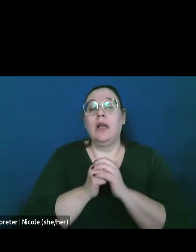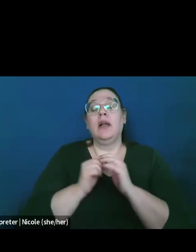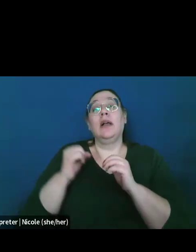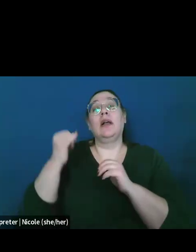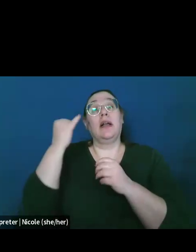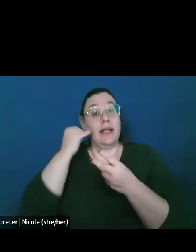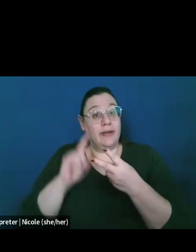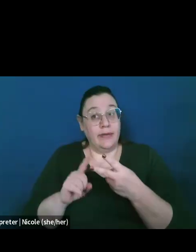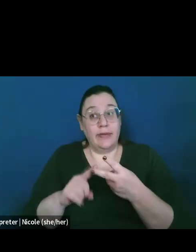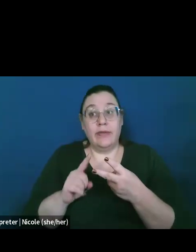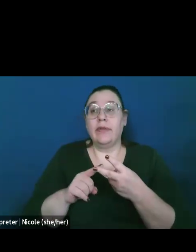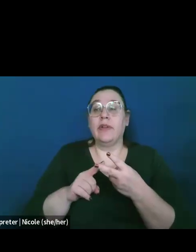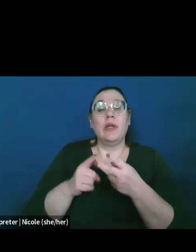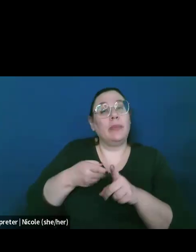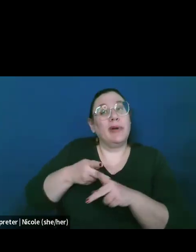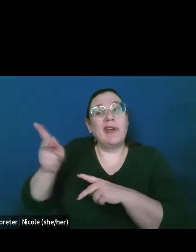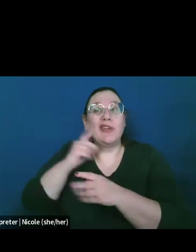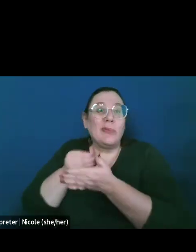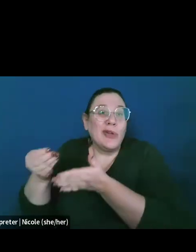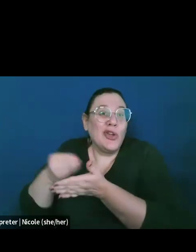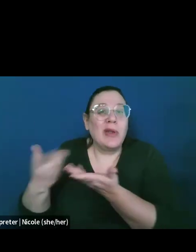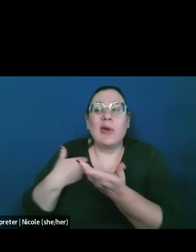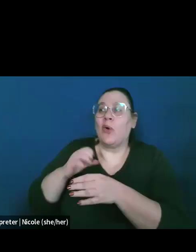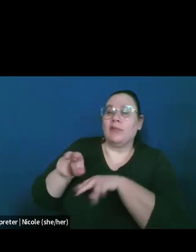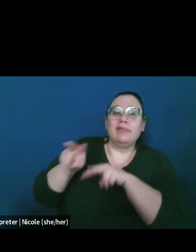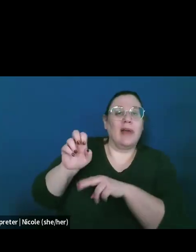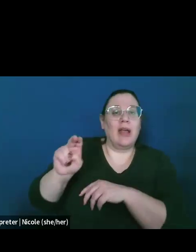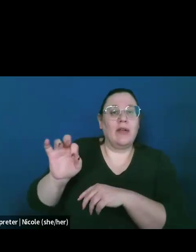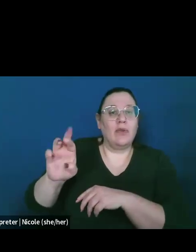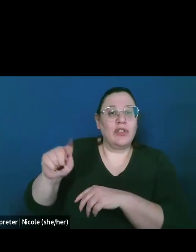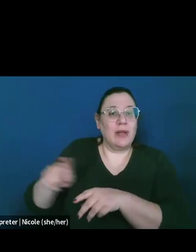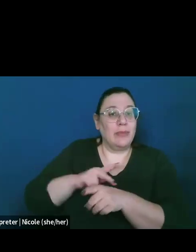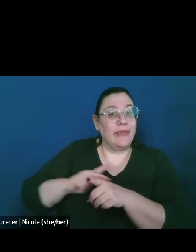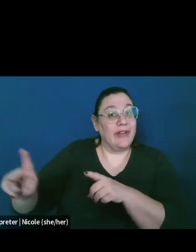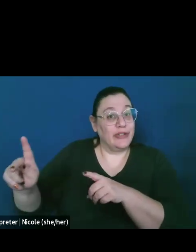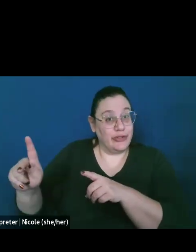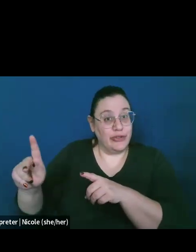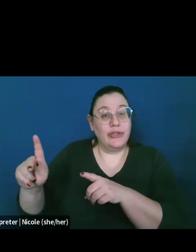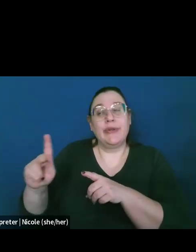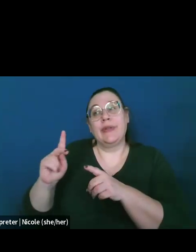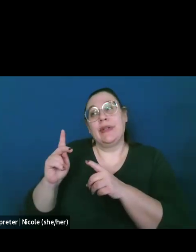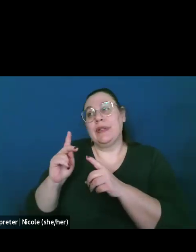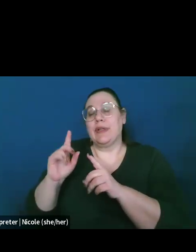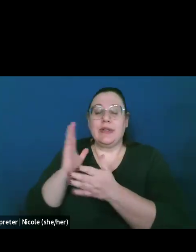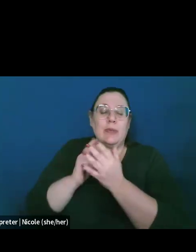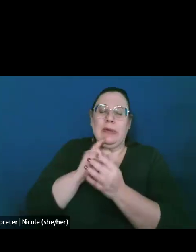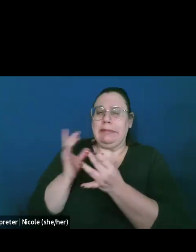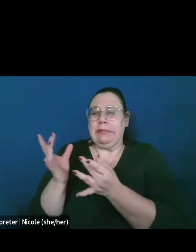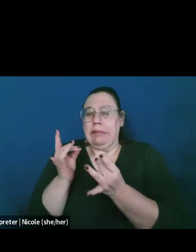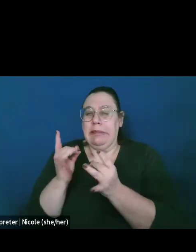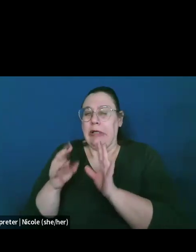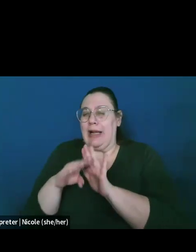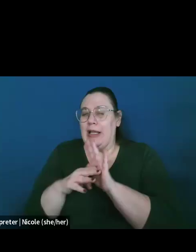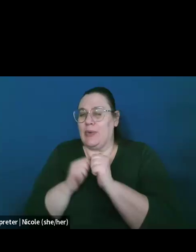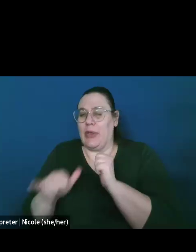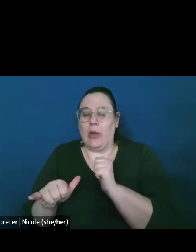If you were a procurement professional or enforcement professional, there are some specific tricky regulations around there. I'm not as